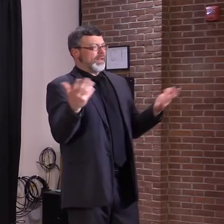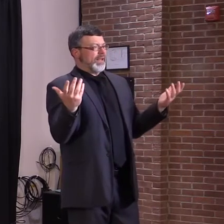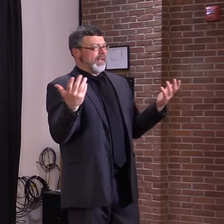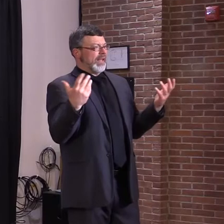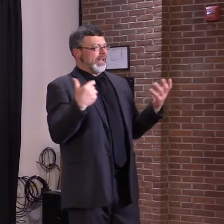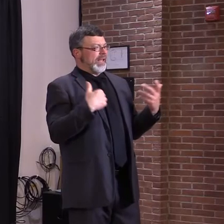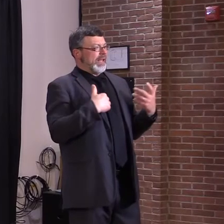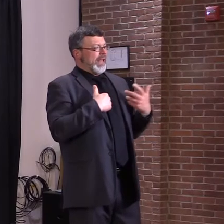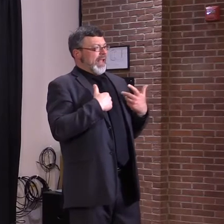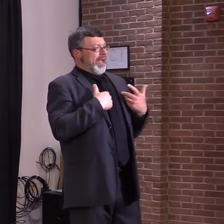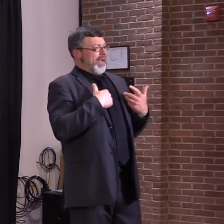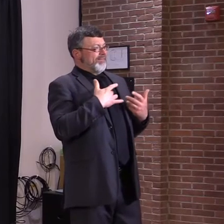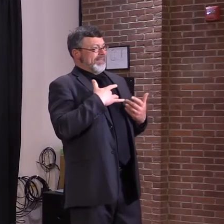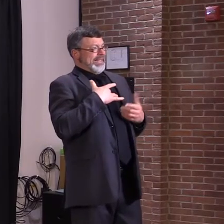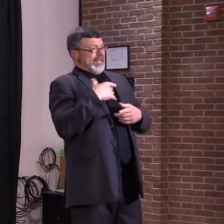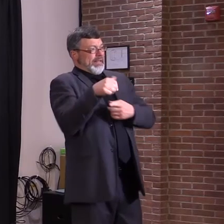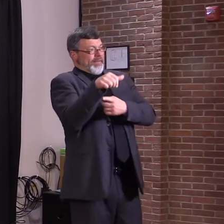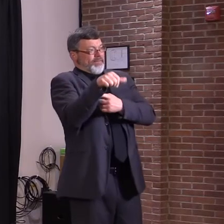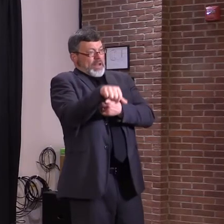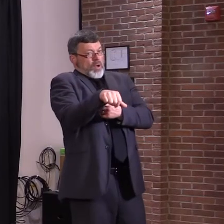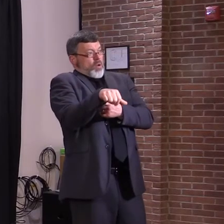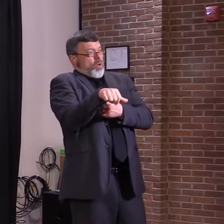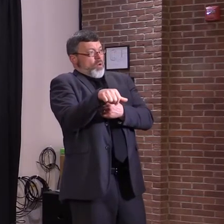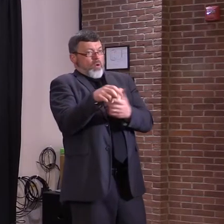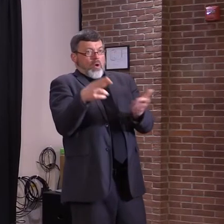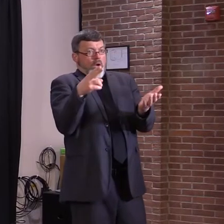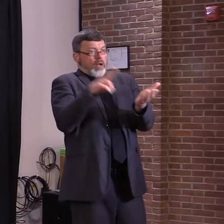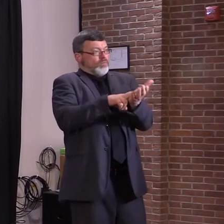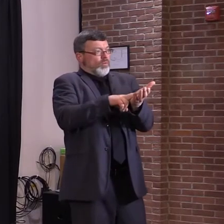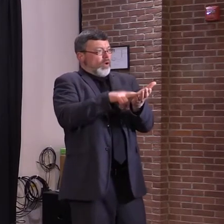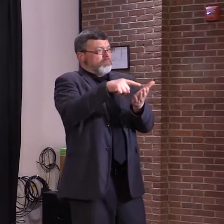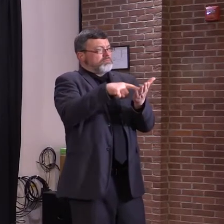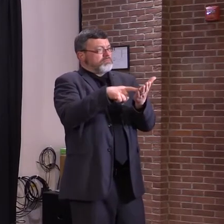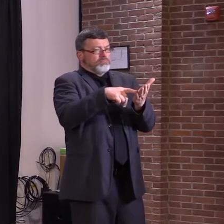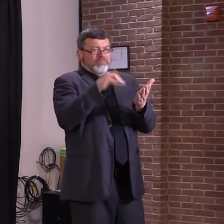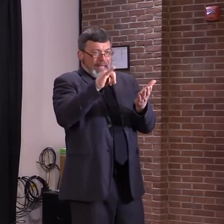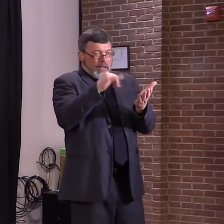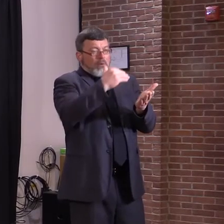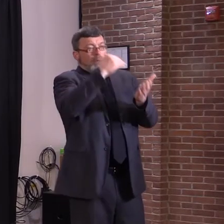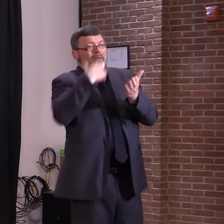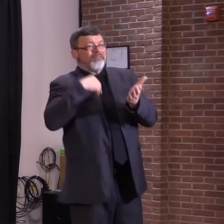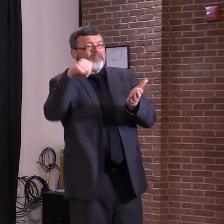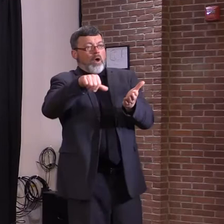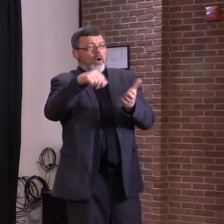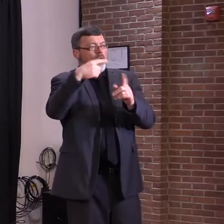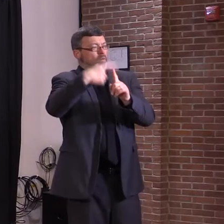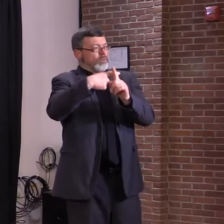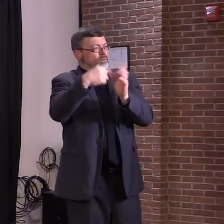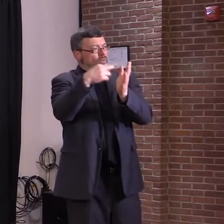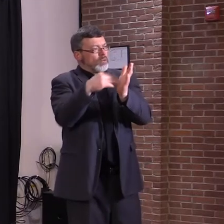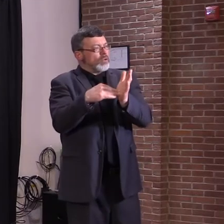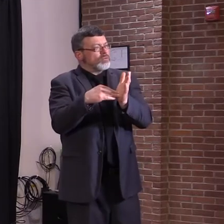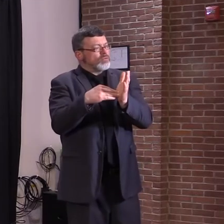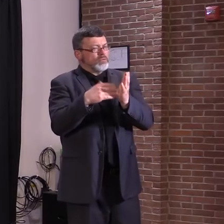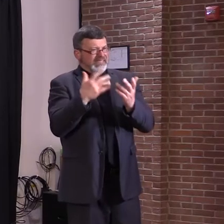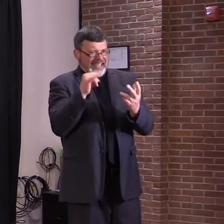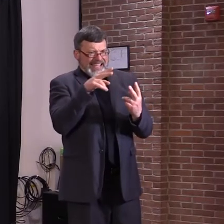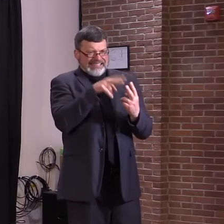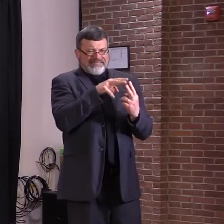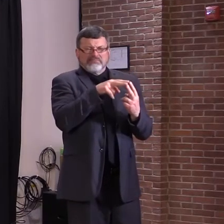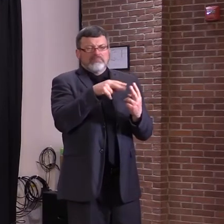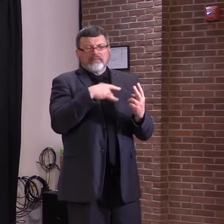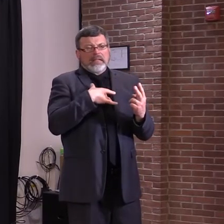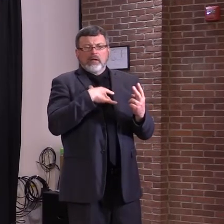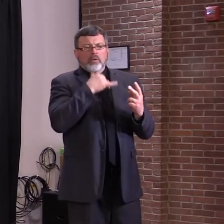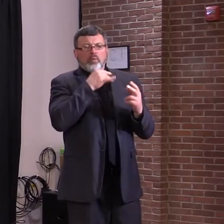vetoed the contractor registry and the rental registry because I don't think we need either. So that was my starting point,